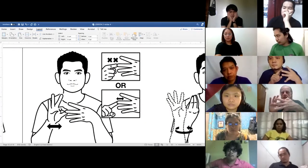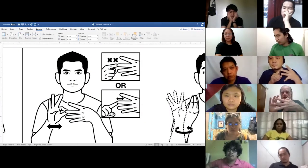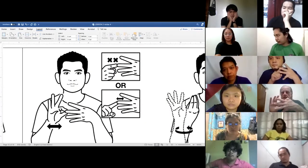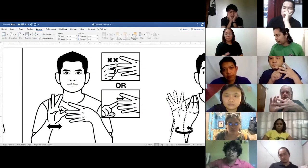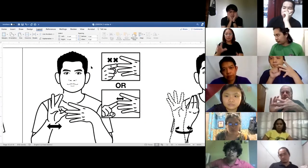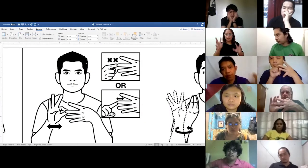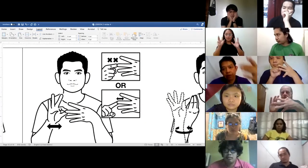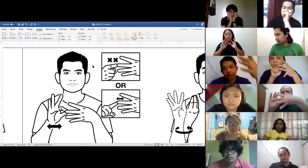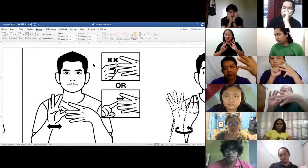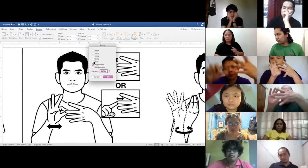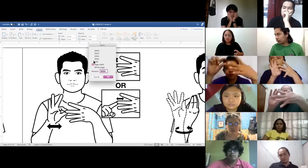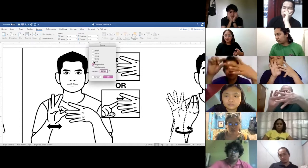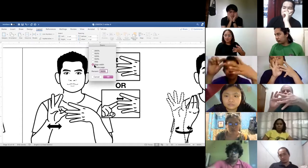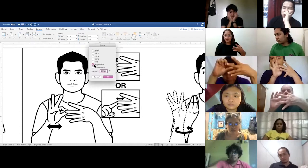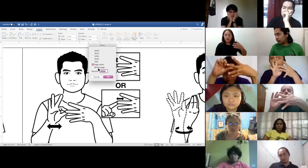Can you see me okay?